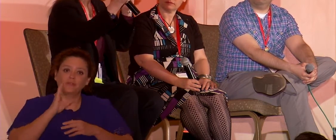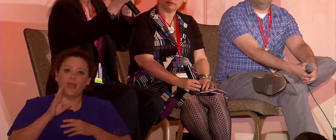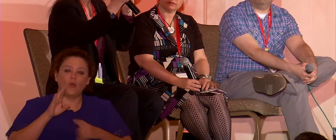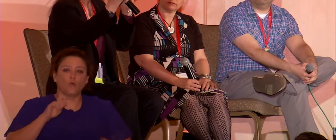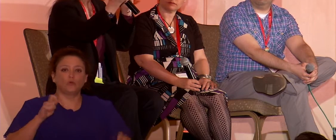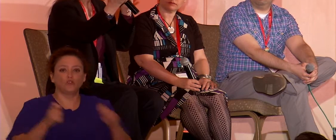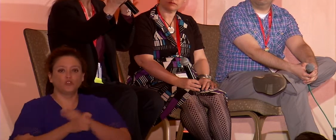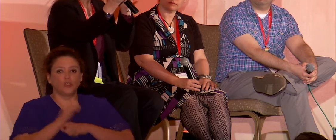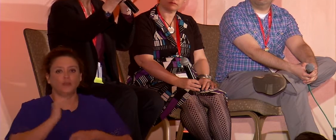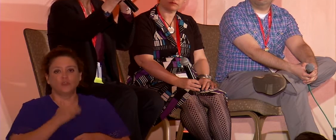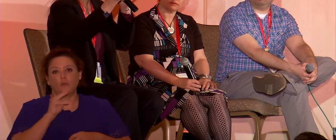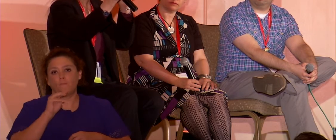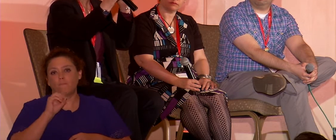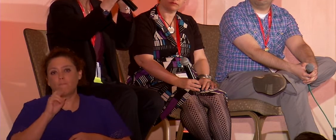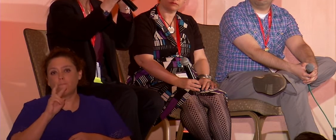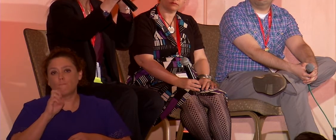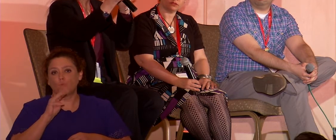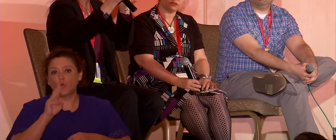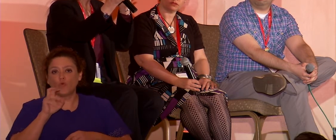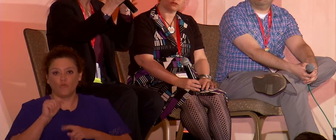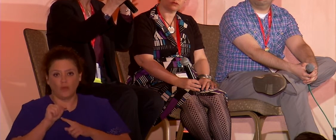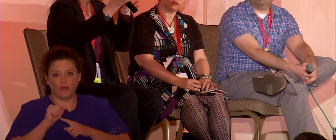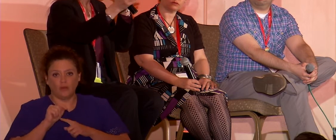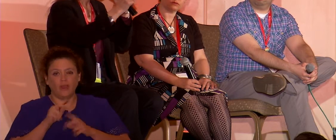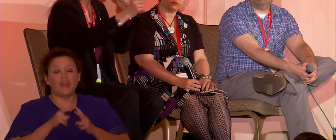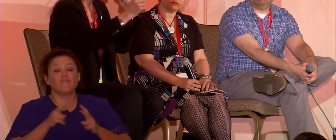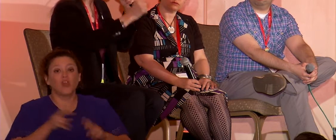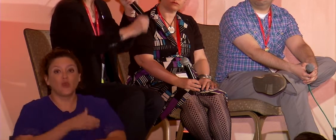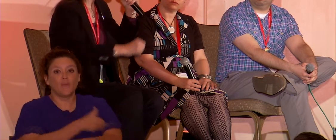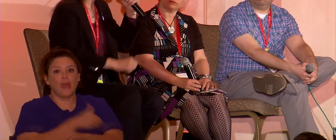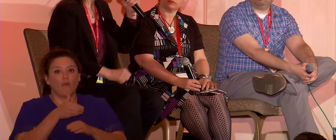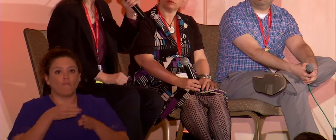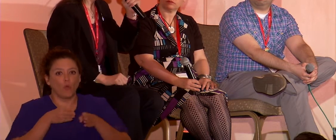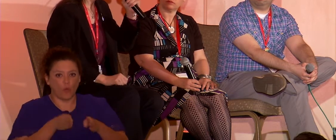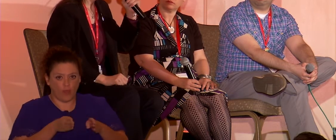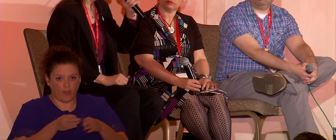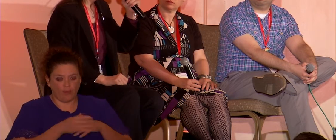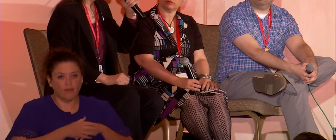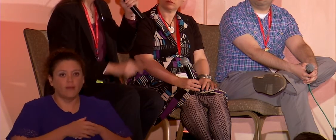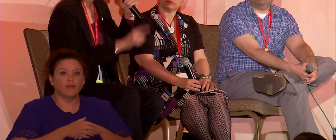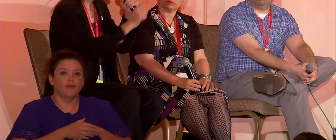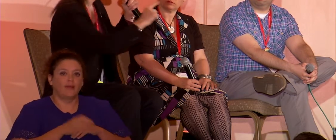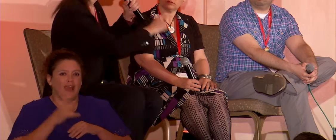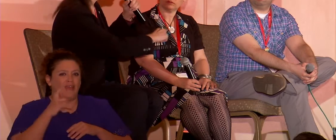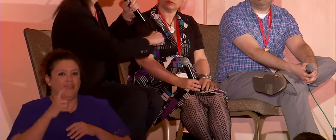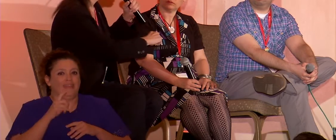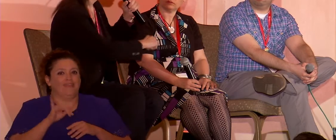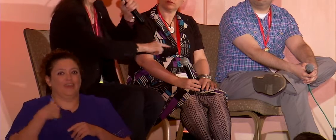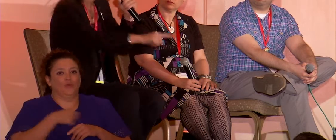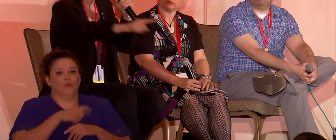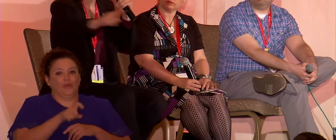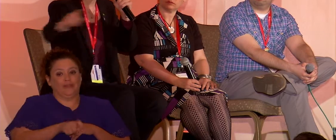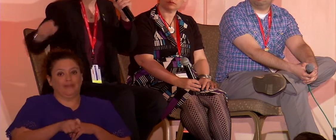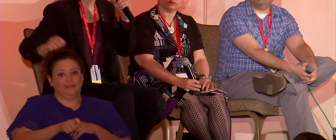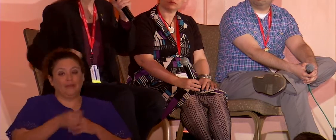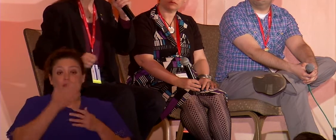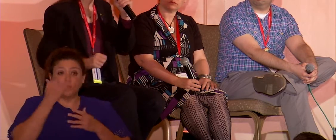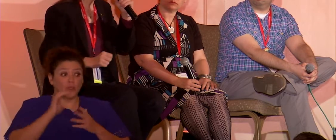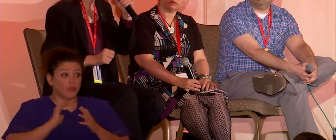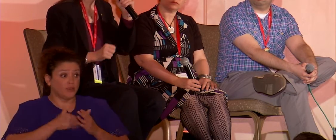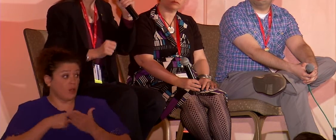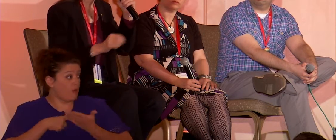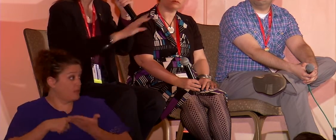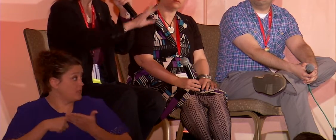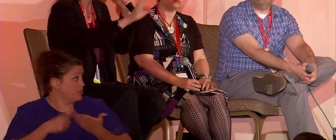the movement. That will change the movement in a powerful way. I think that's going to be the strength. Because when the discussions that we've been having here